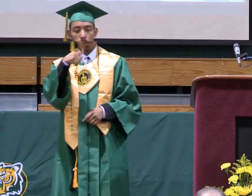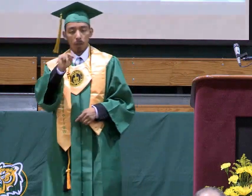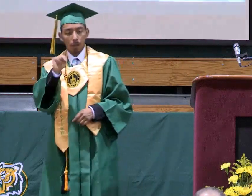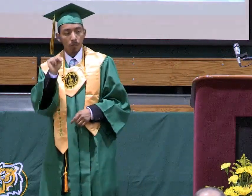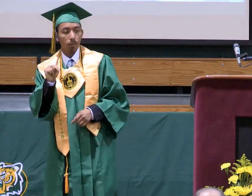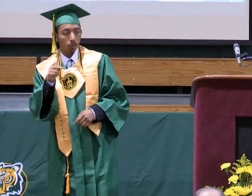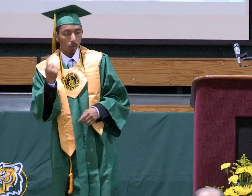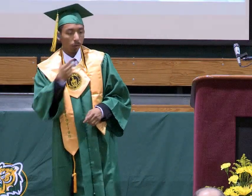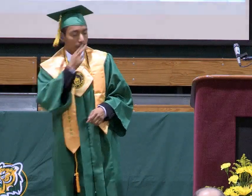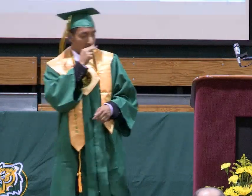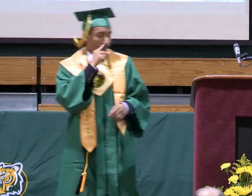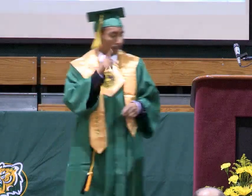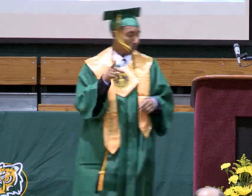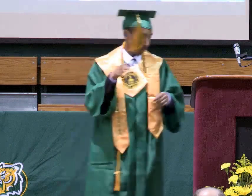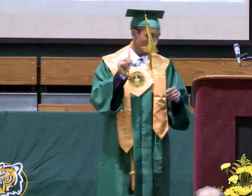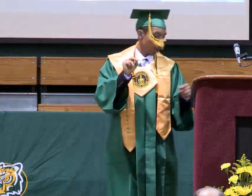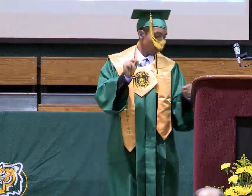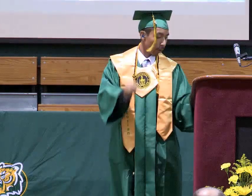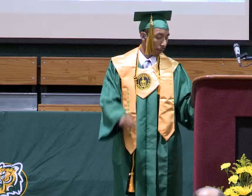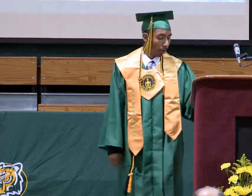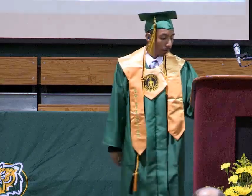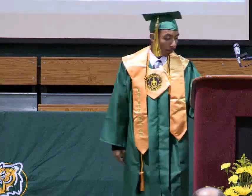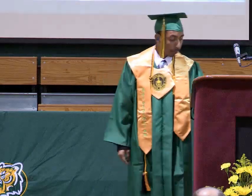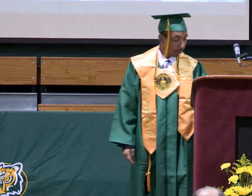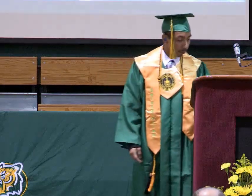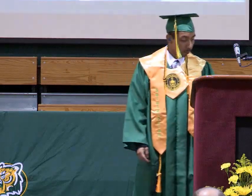And humor is something that has always gotten me through, and it will help you as well.